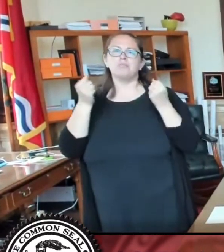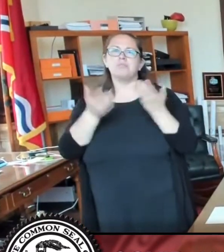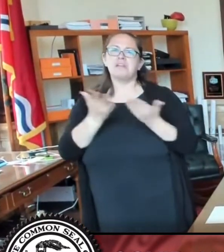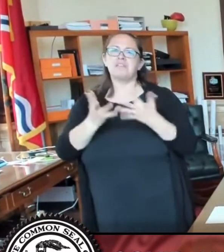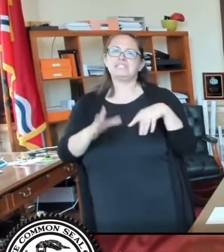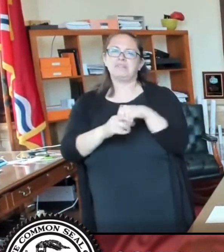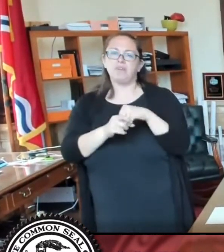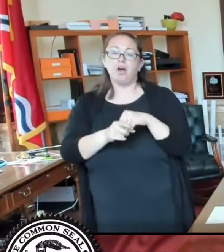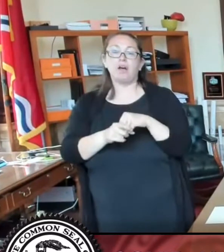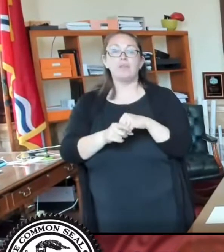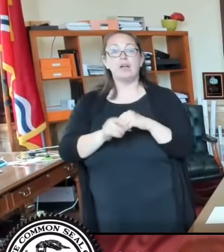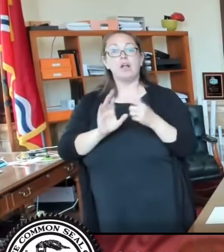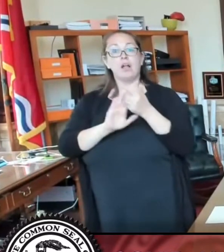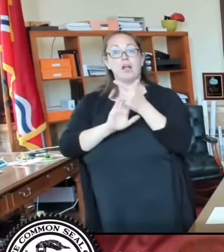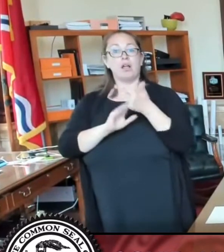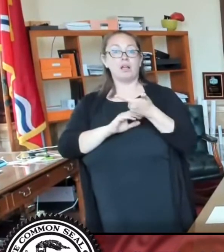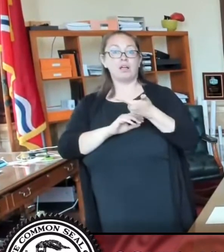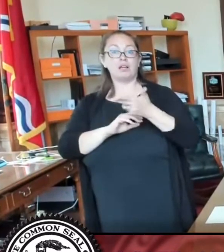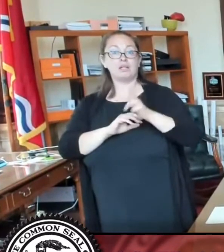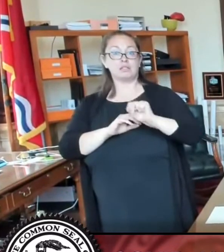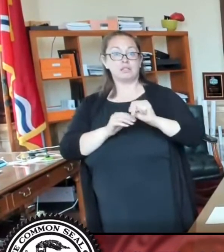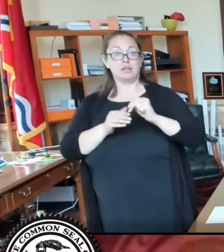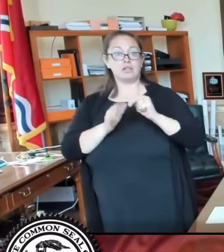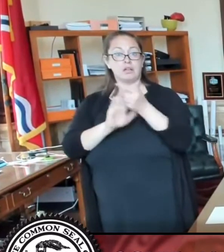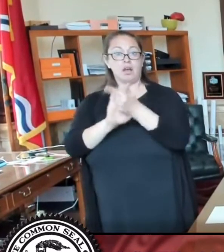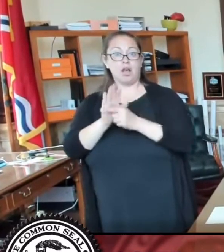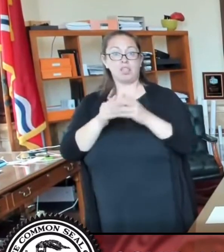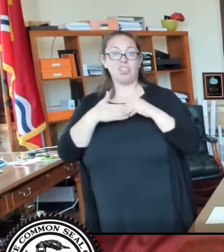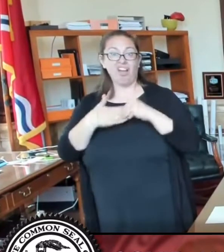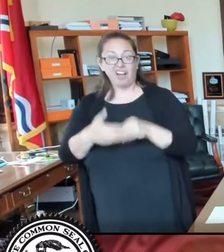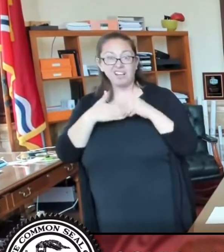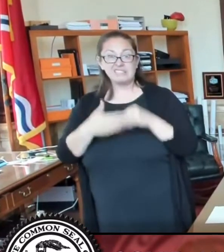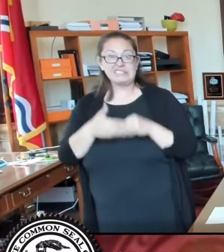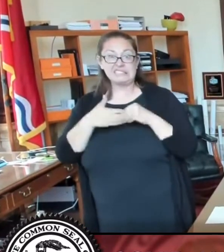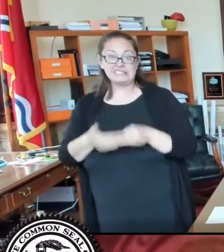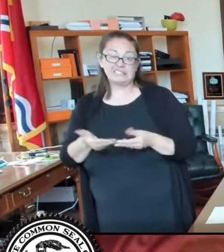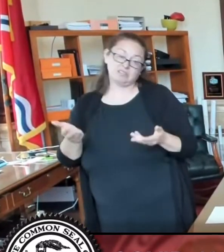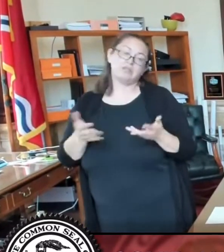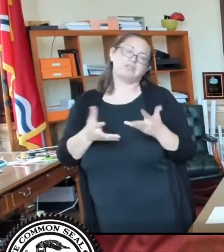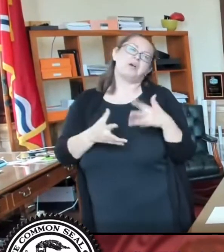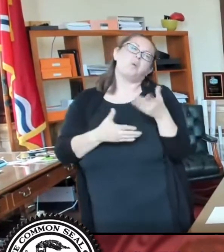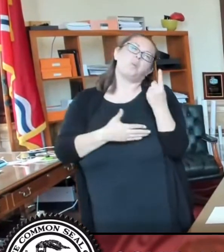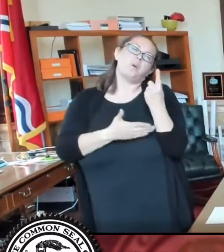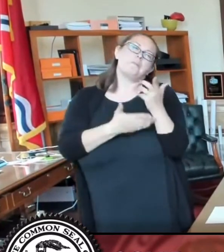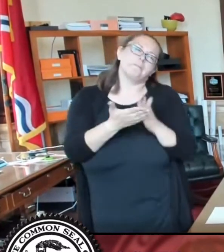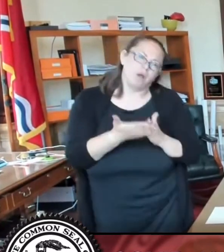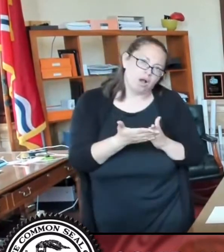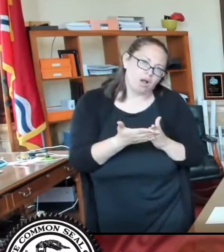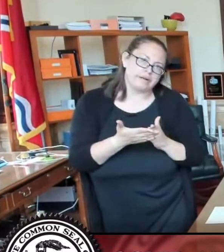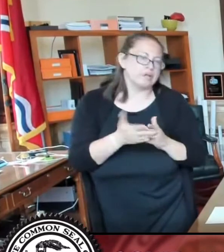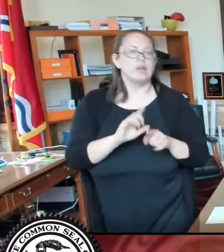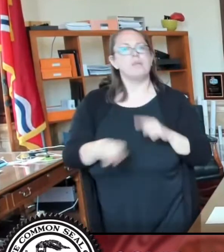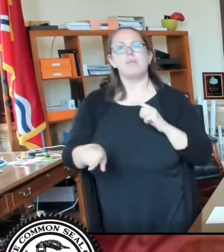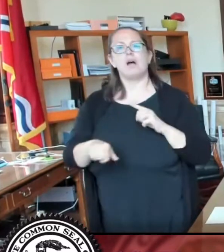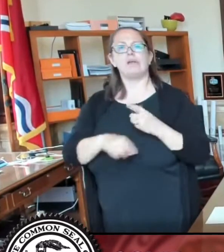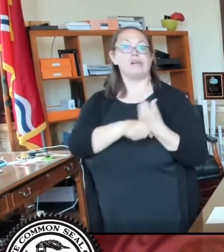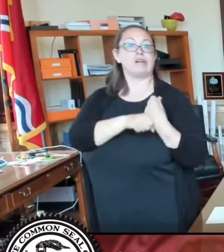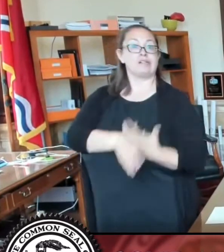and lax gun laws are a part of the puzzle, but they're not a result of all gun crimes, of